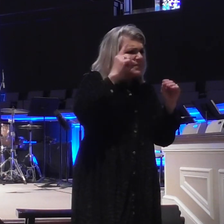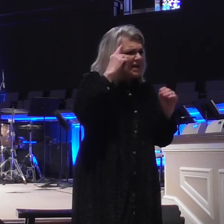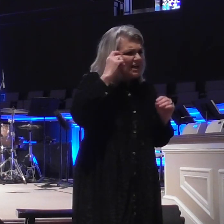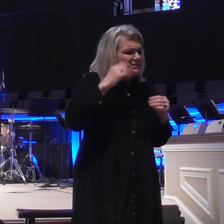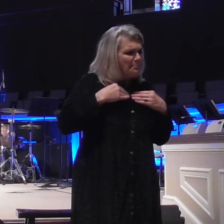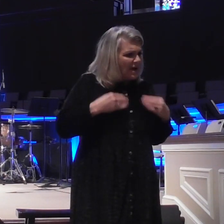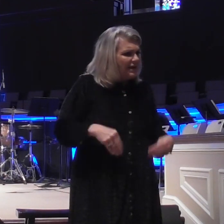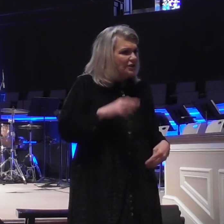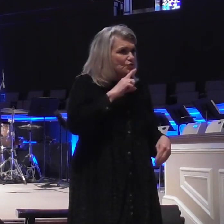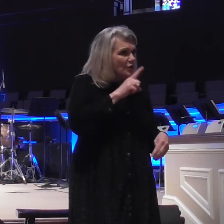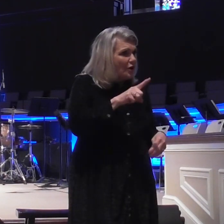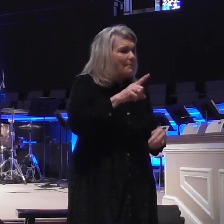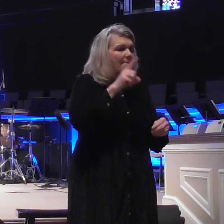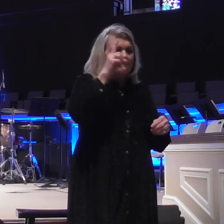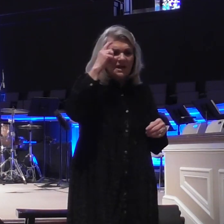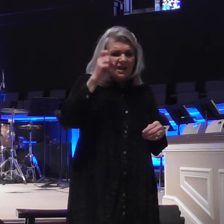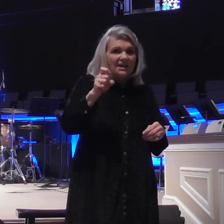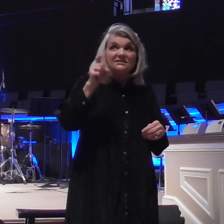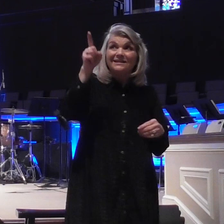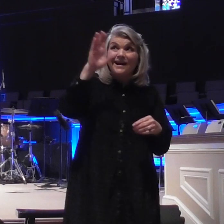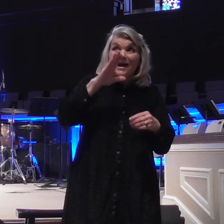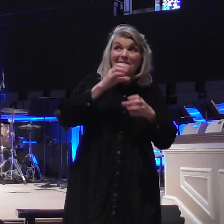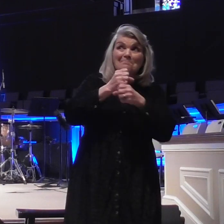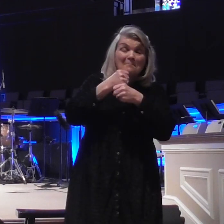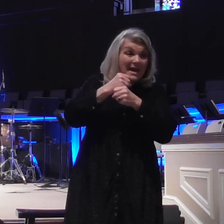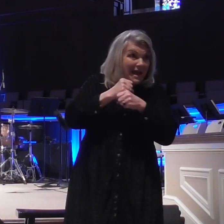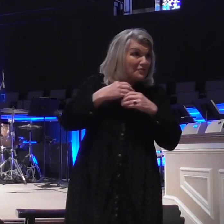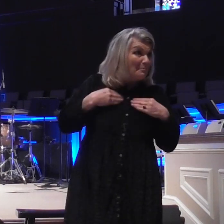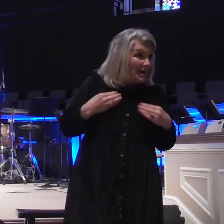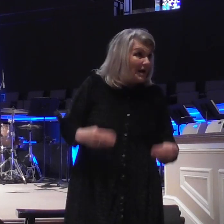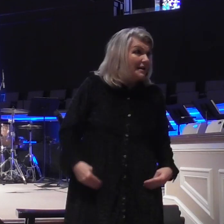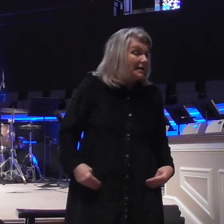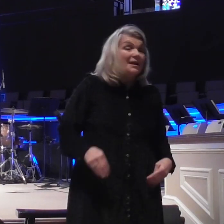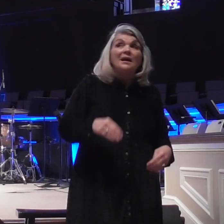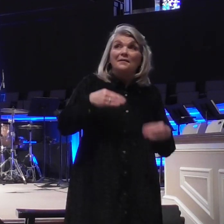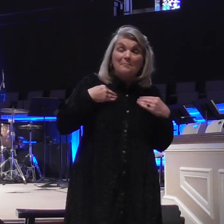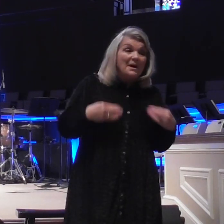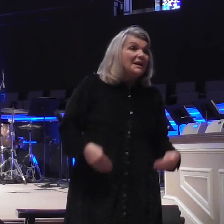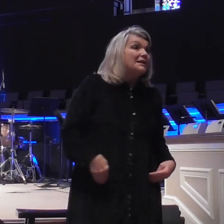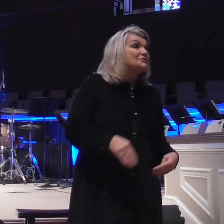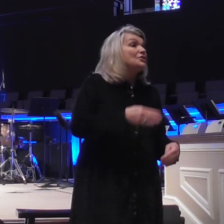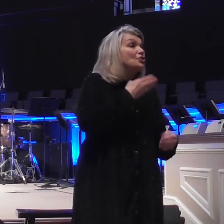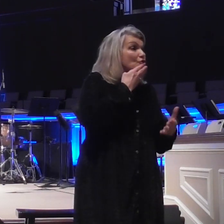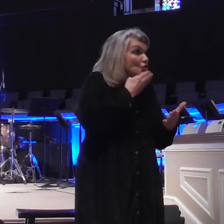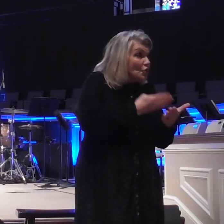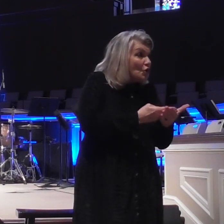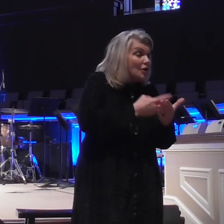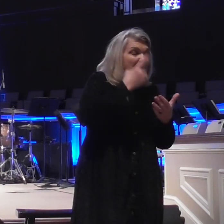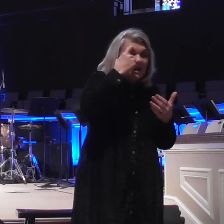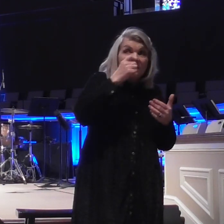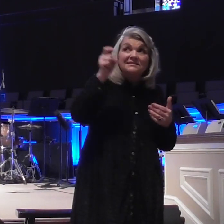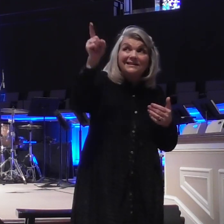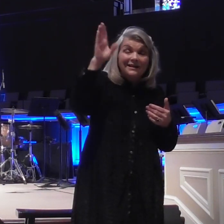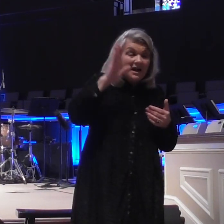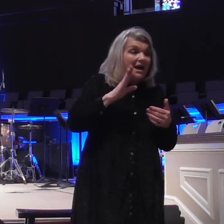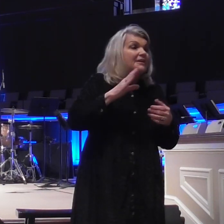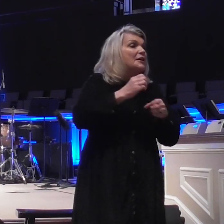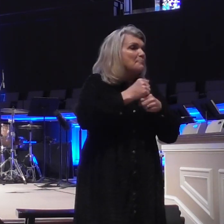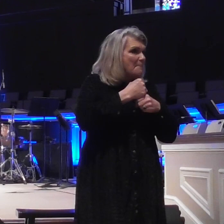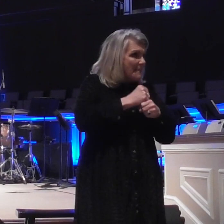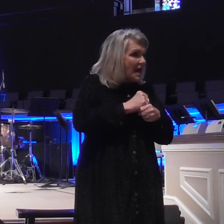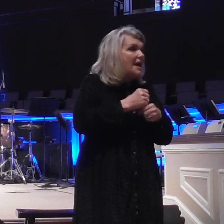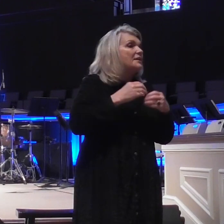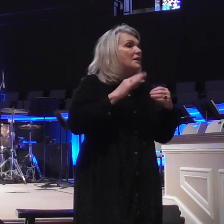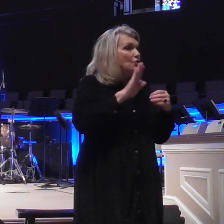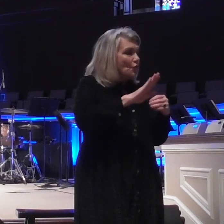beginning, what God made was good. God made human beings. He made their bodies. And he said, they're real and they're good.